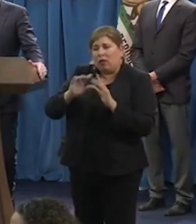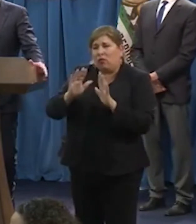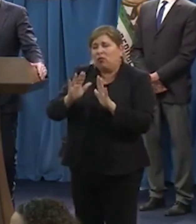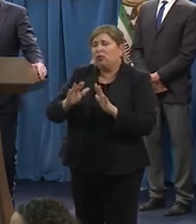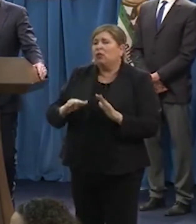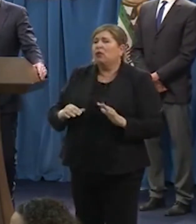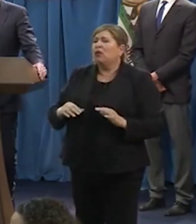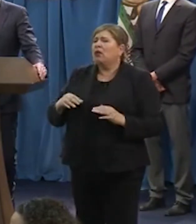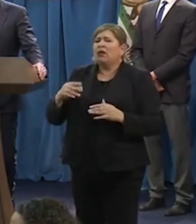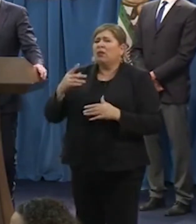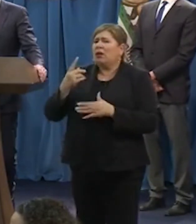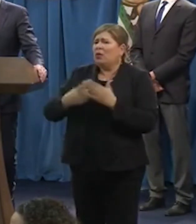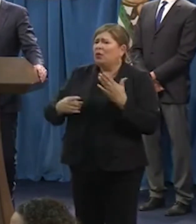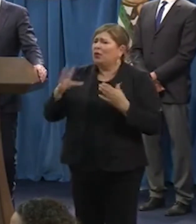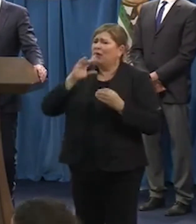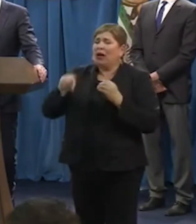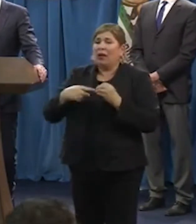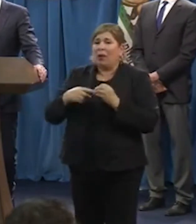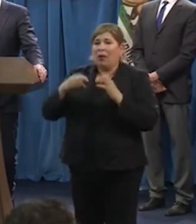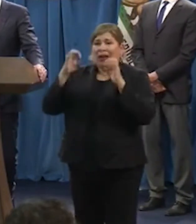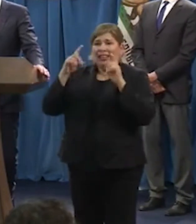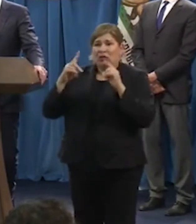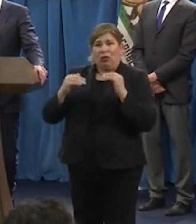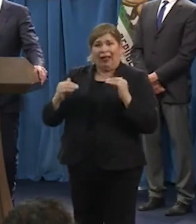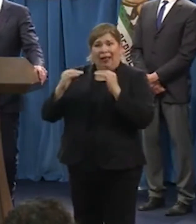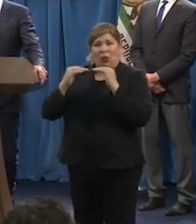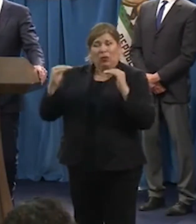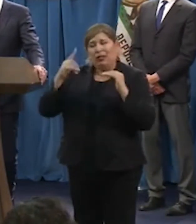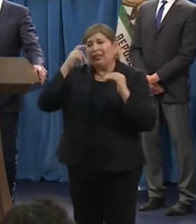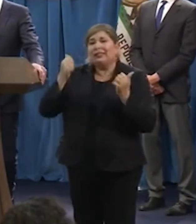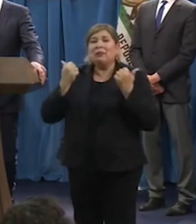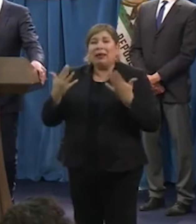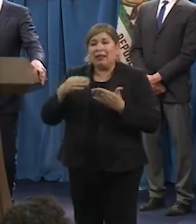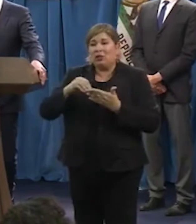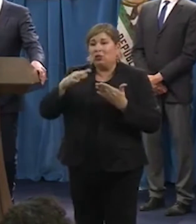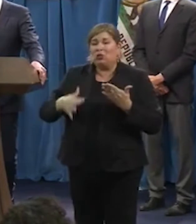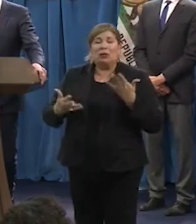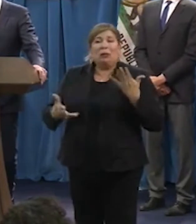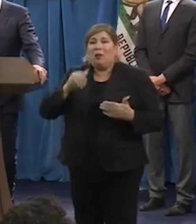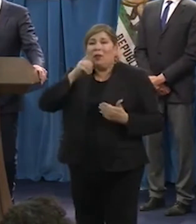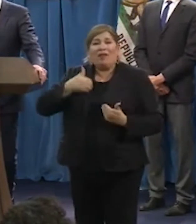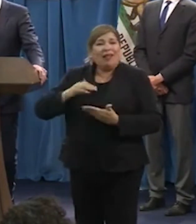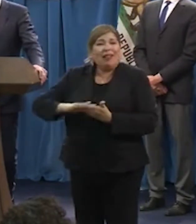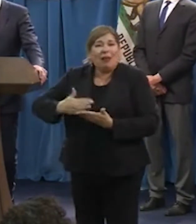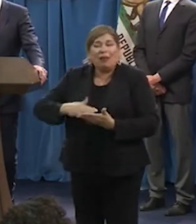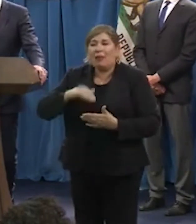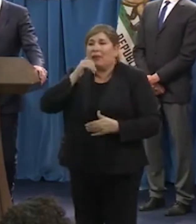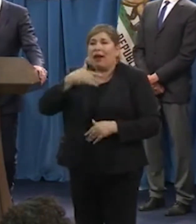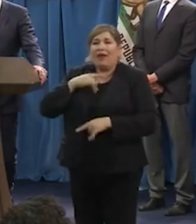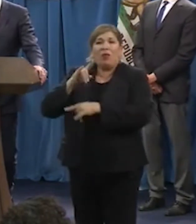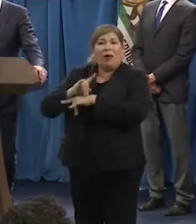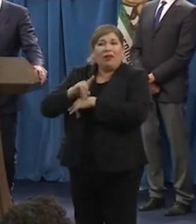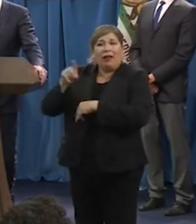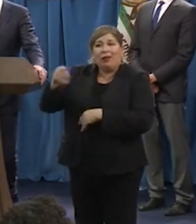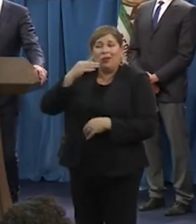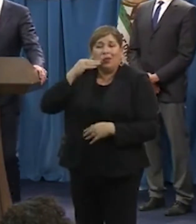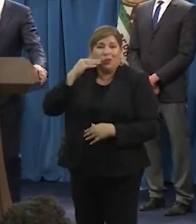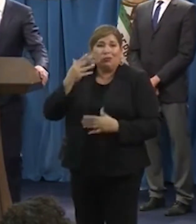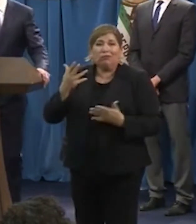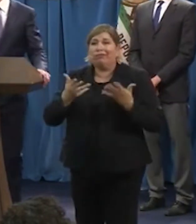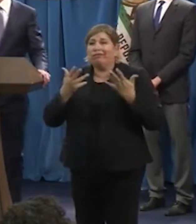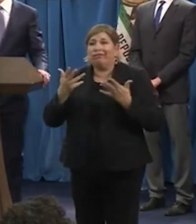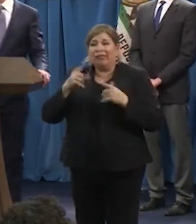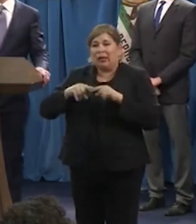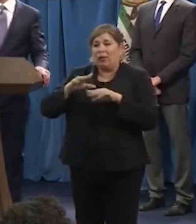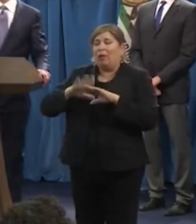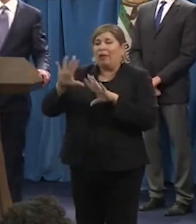about educational equity? Because a lot of students may not be able to have that laptop or Wi-Fi access at home, depending on